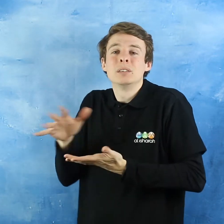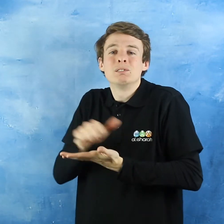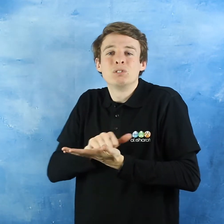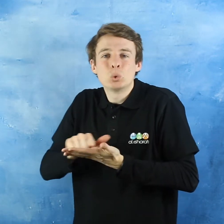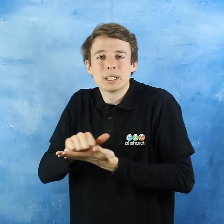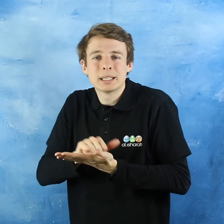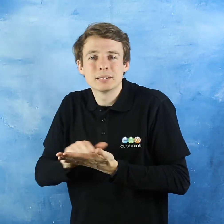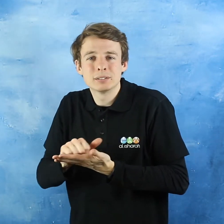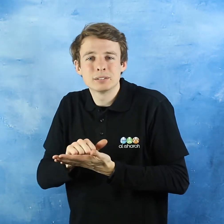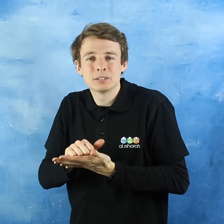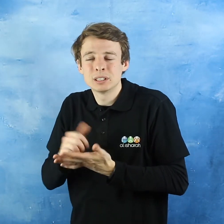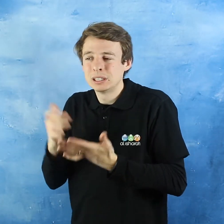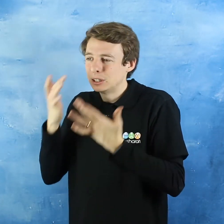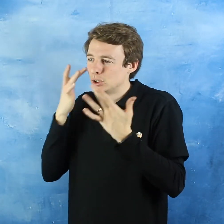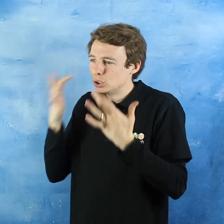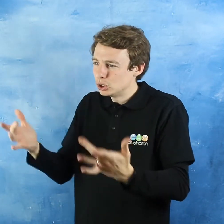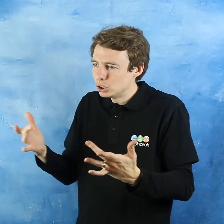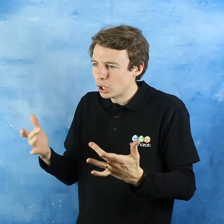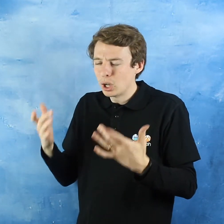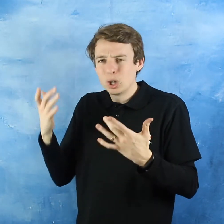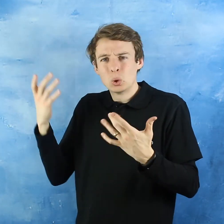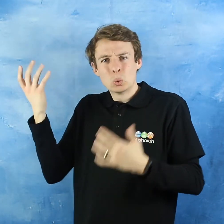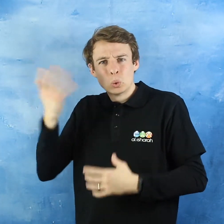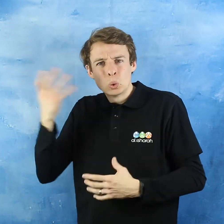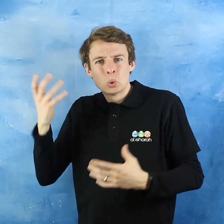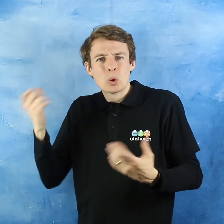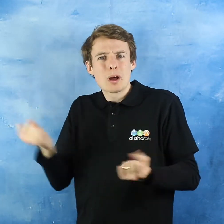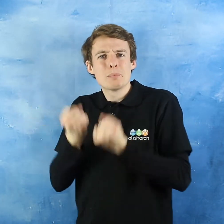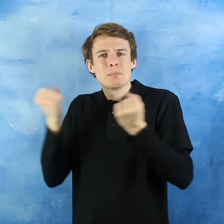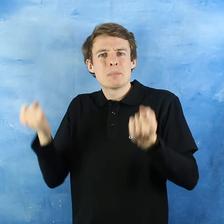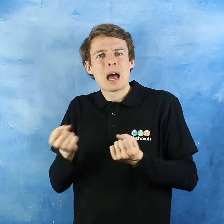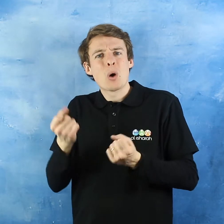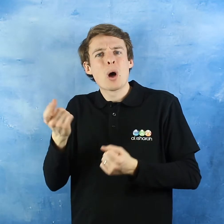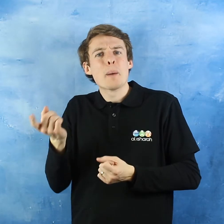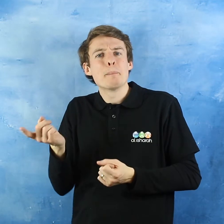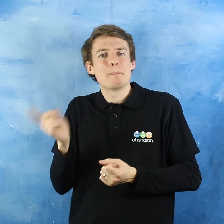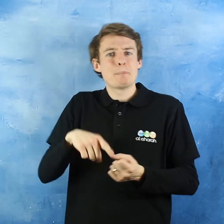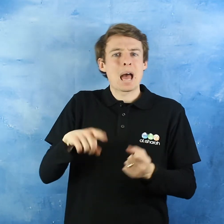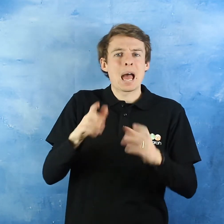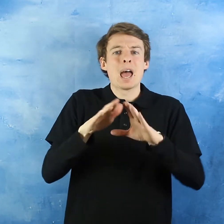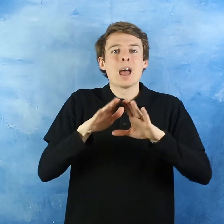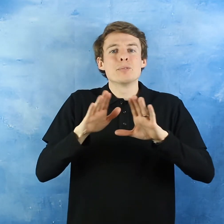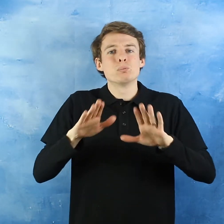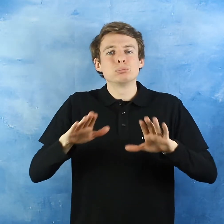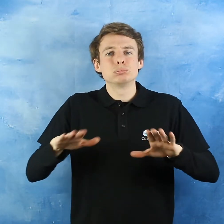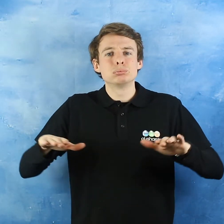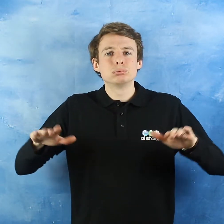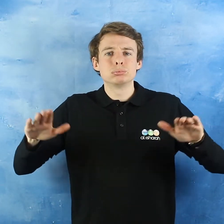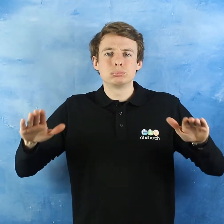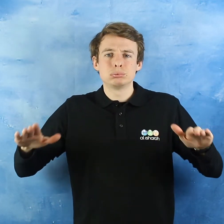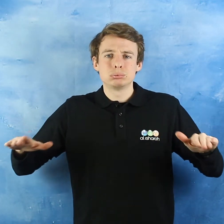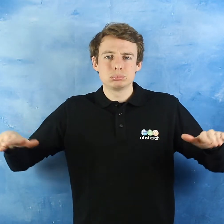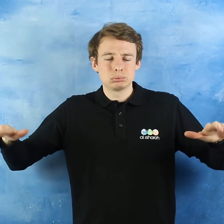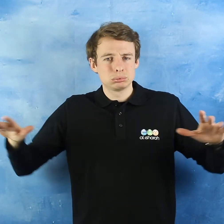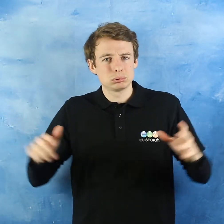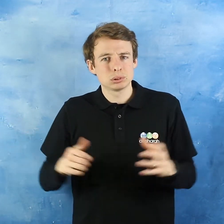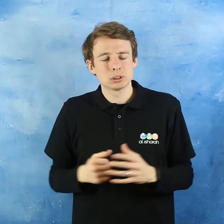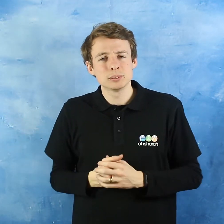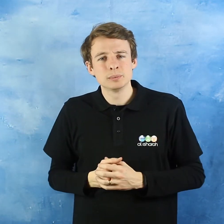became so cool and calm, like you put a vial in a bottle,